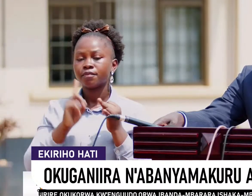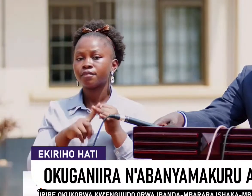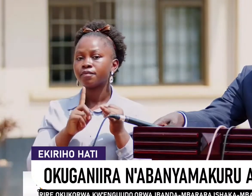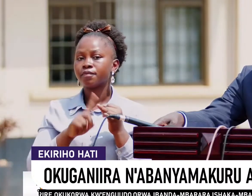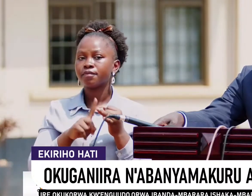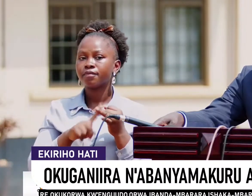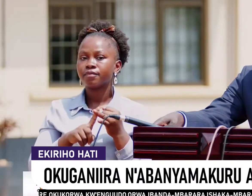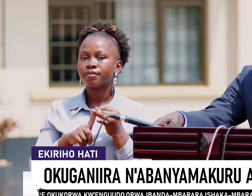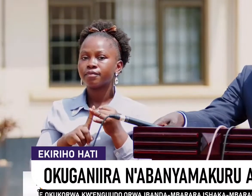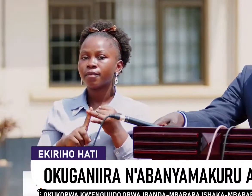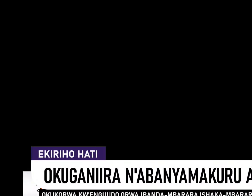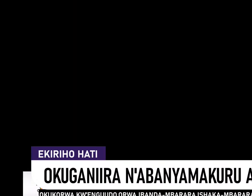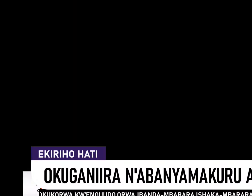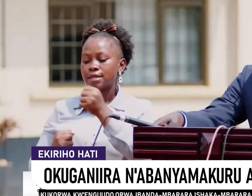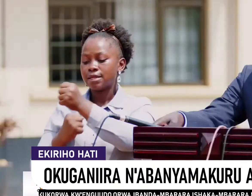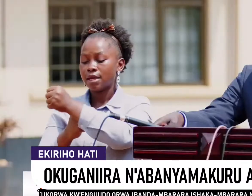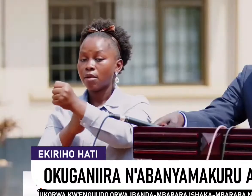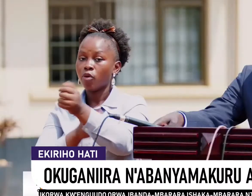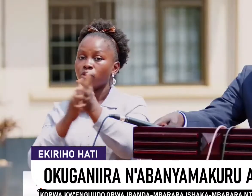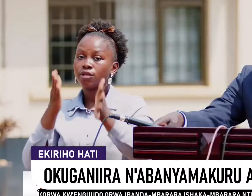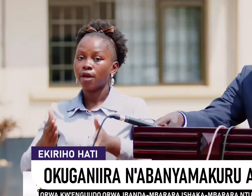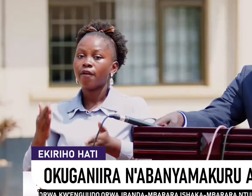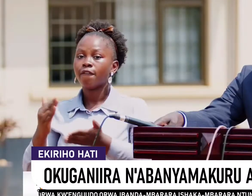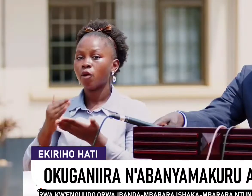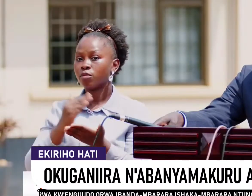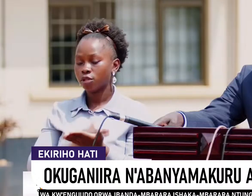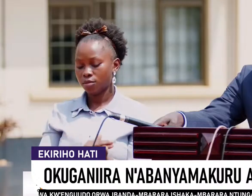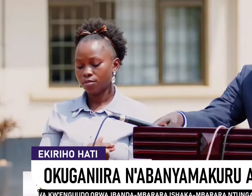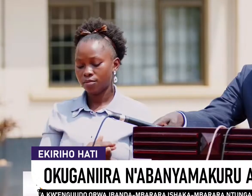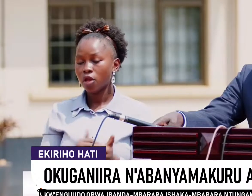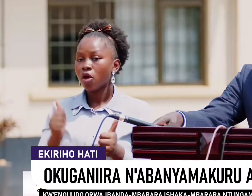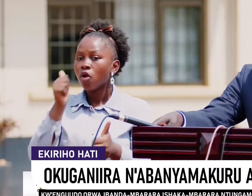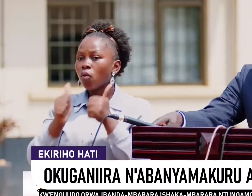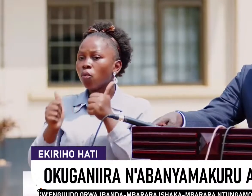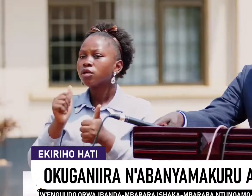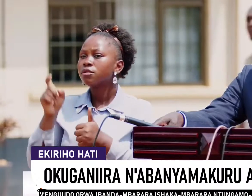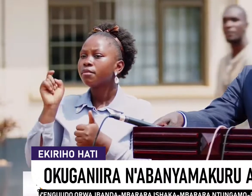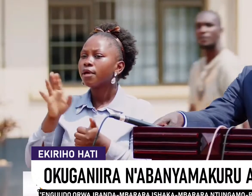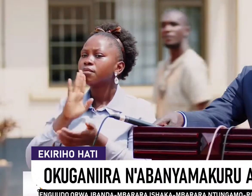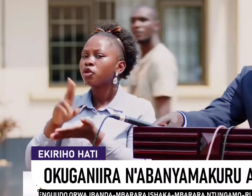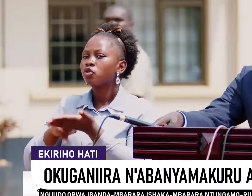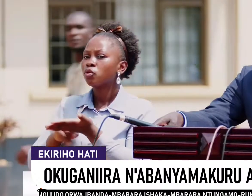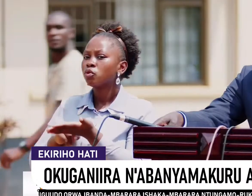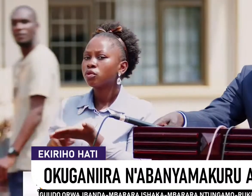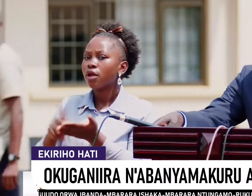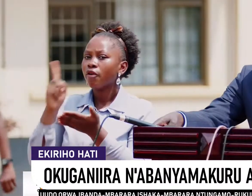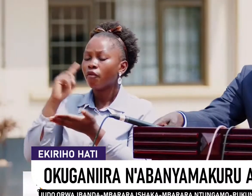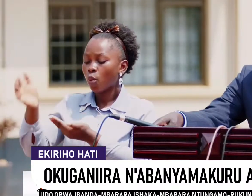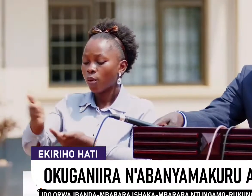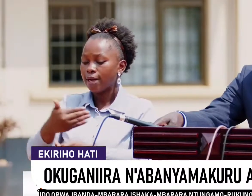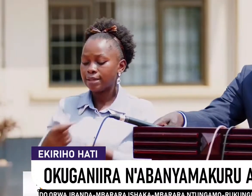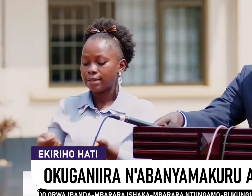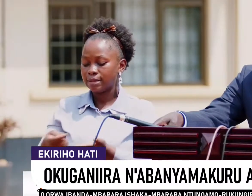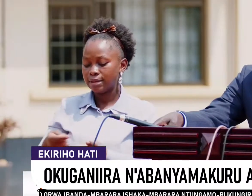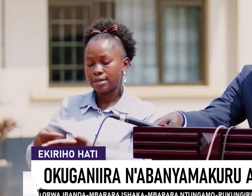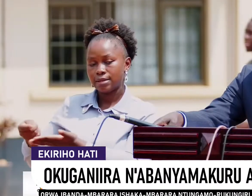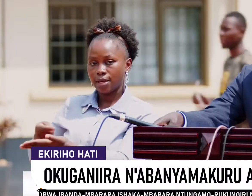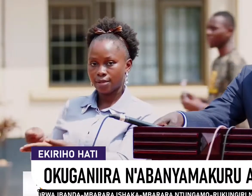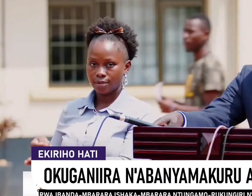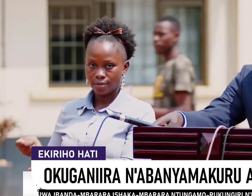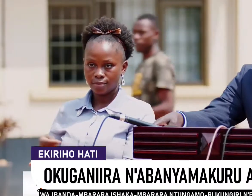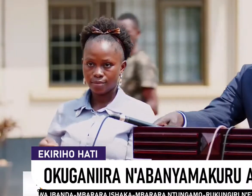Secondly, the supporter forms, which are to be used for collecting